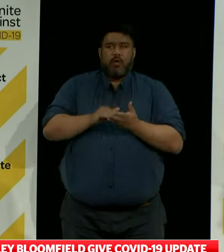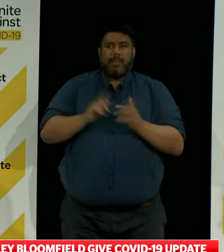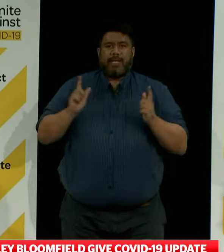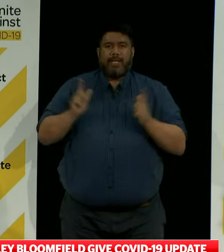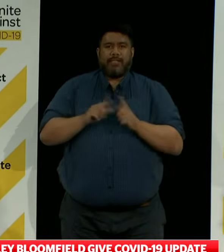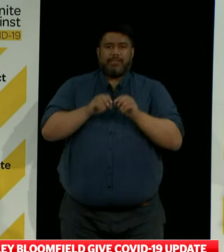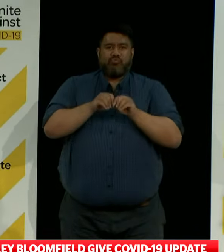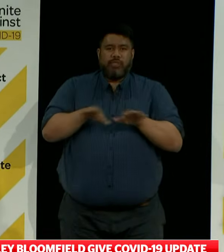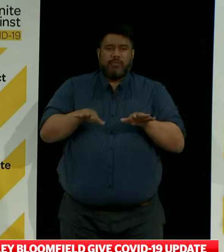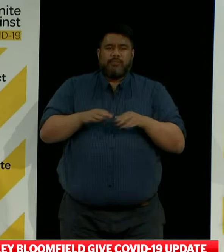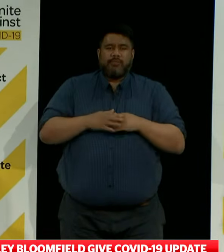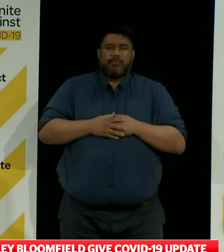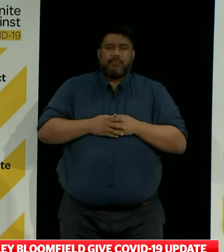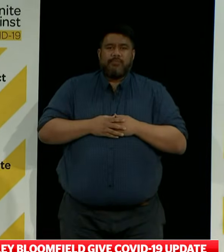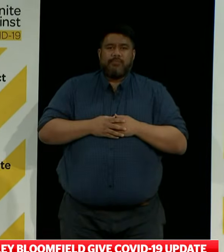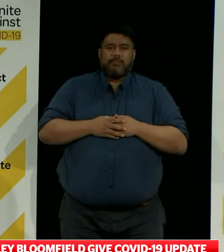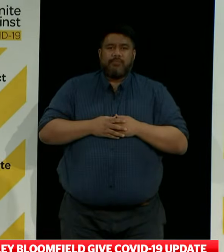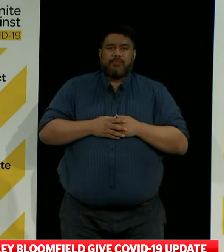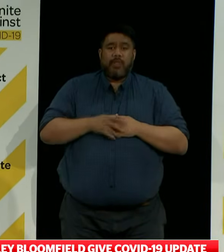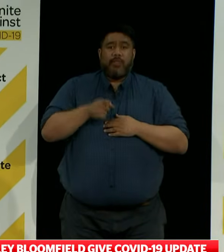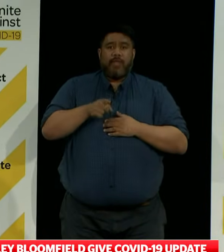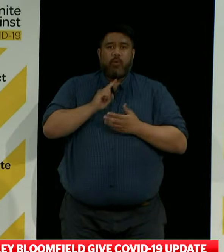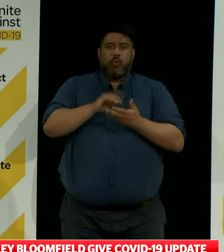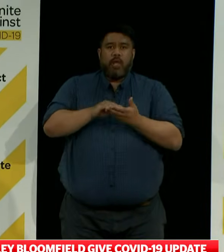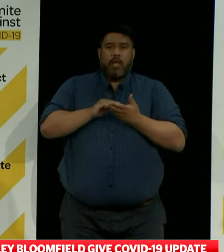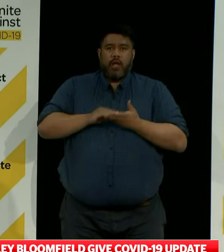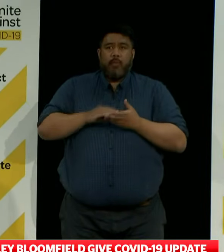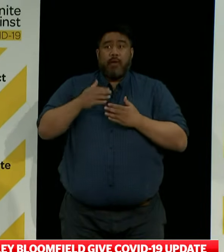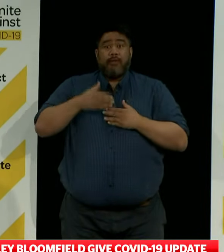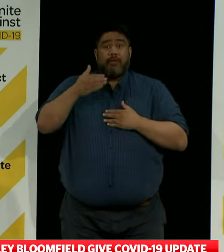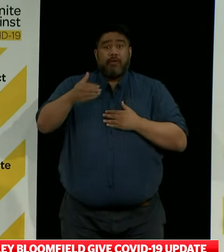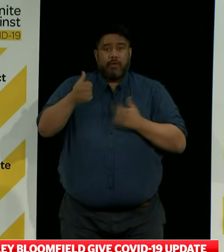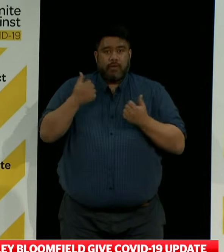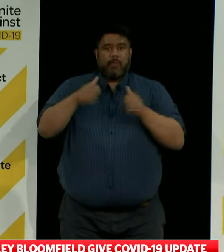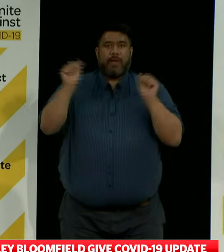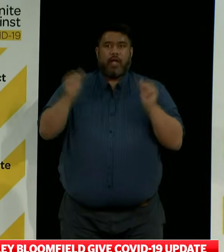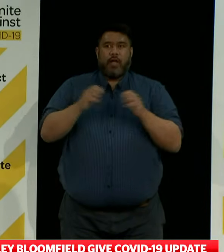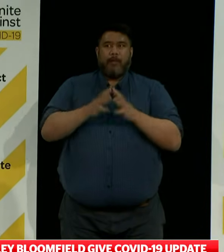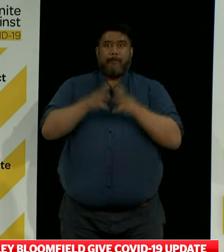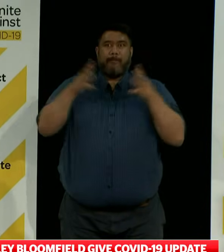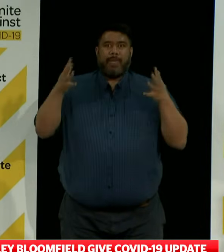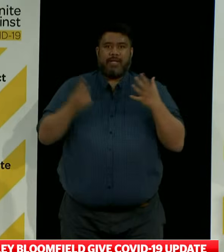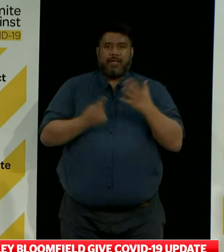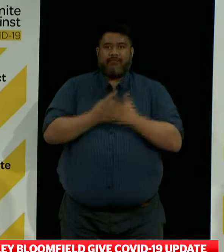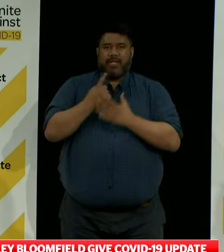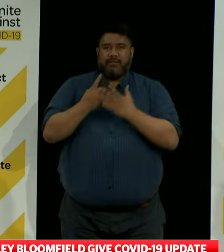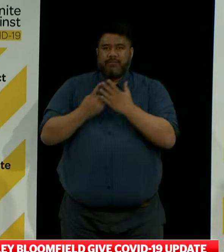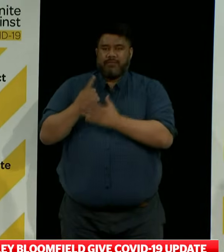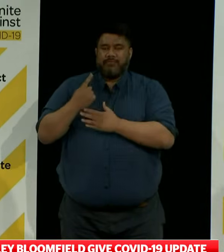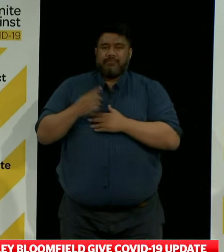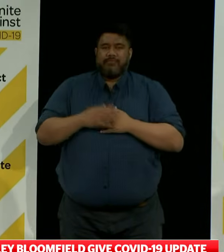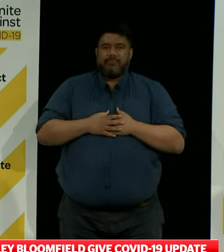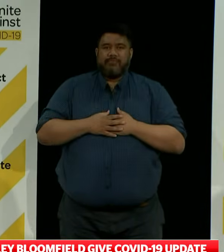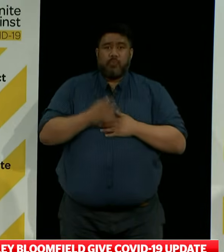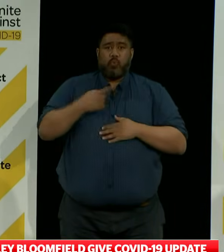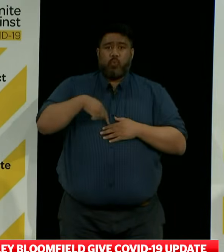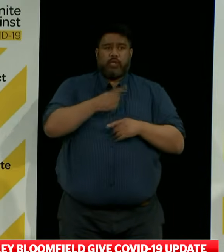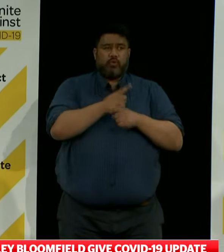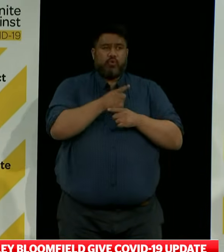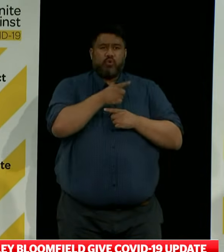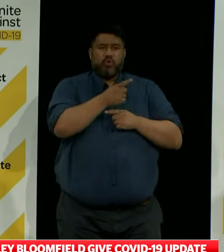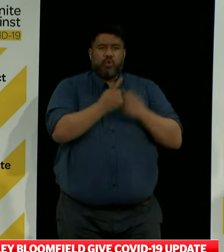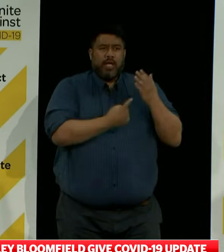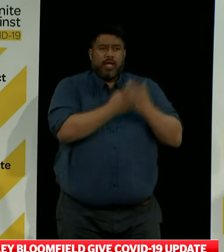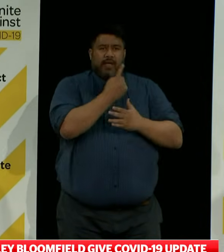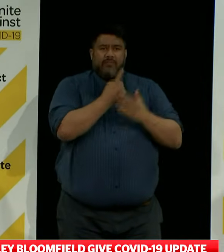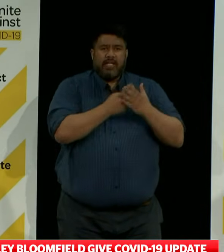settings. This is our best pathway back to gatherings. We're currently talking to our events sector and hospitality around what this framework looks like,